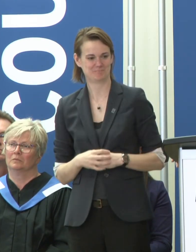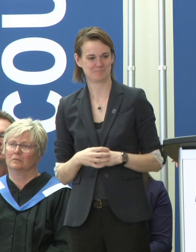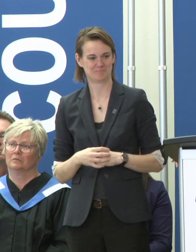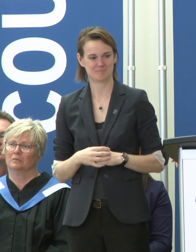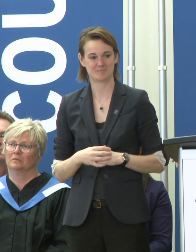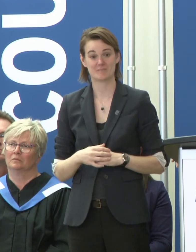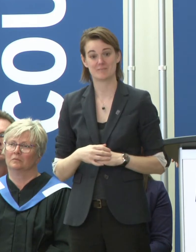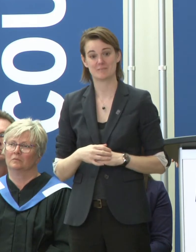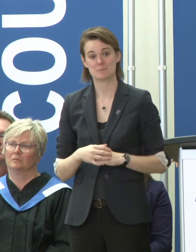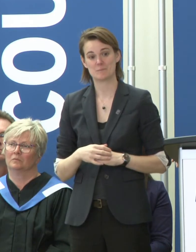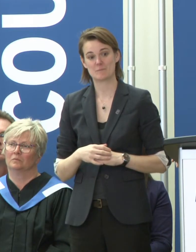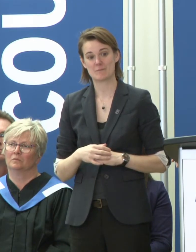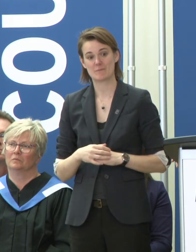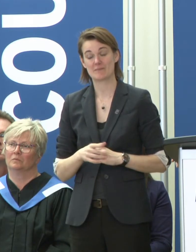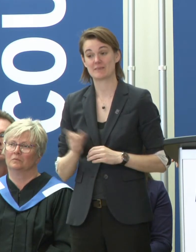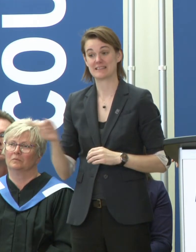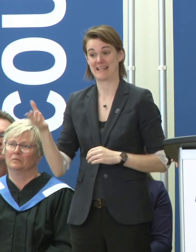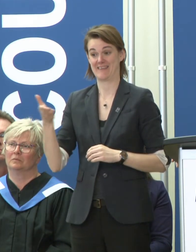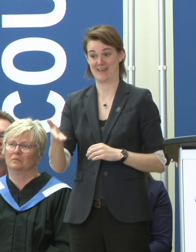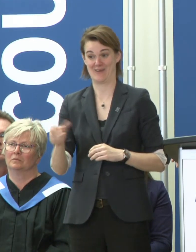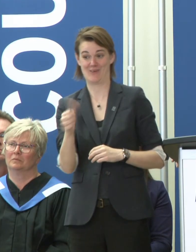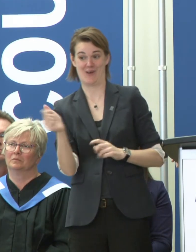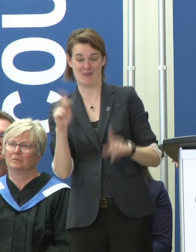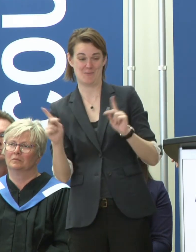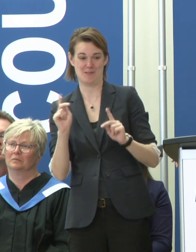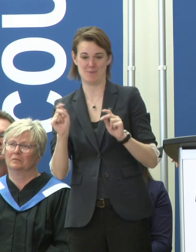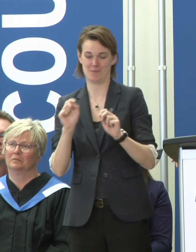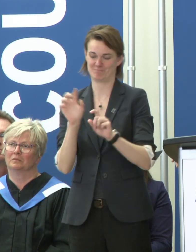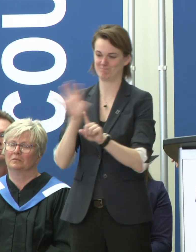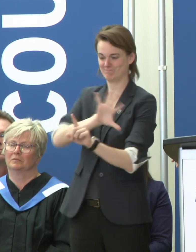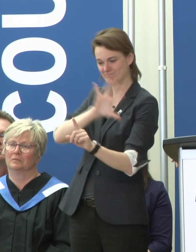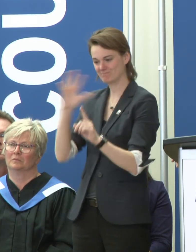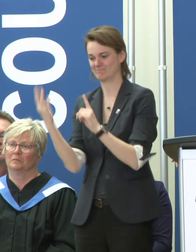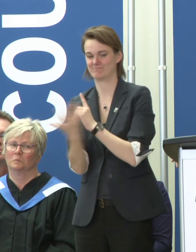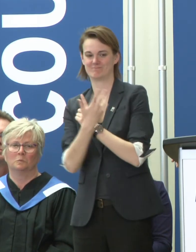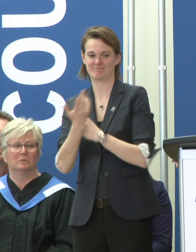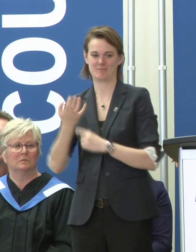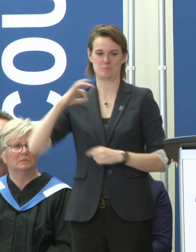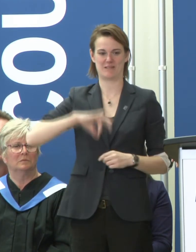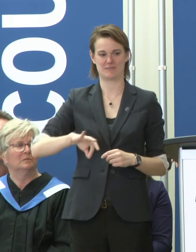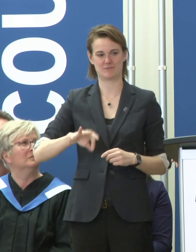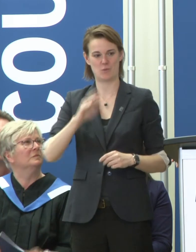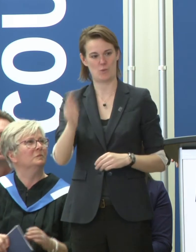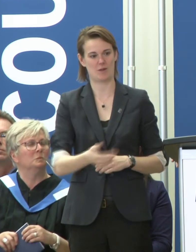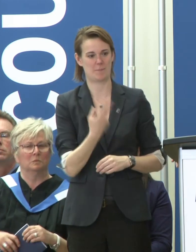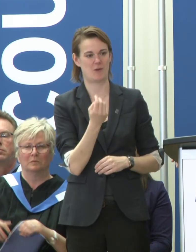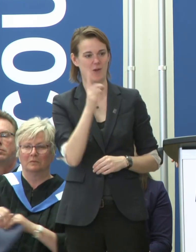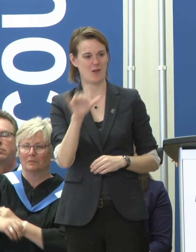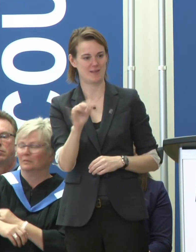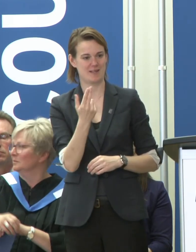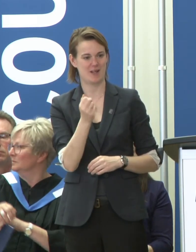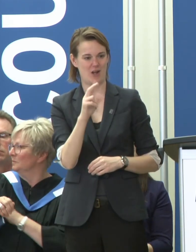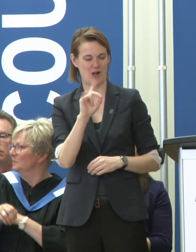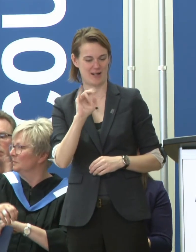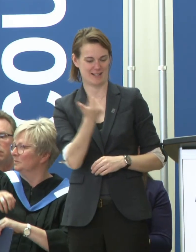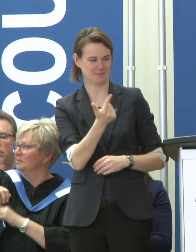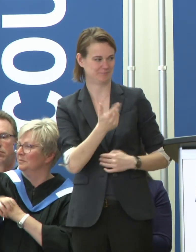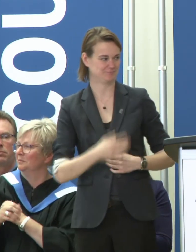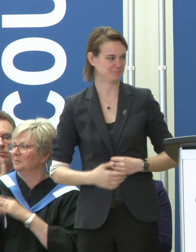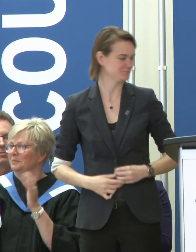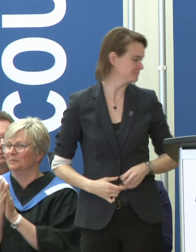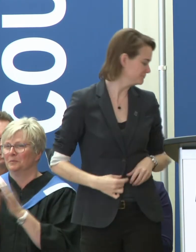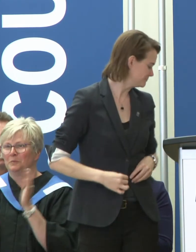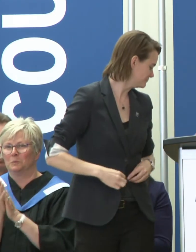presence others are better for the experience. Please welcome Holly Harding.